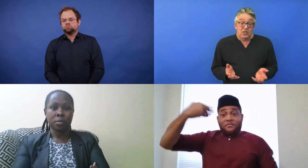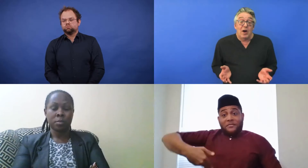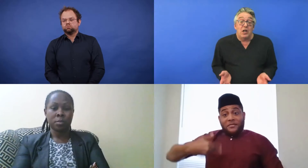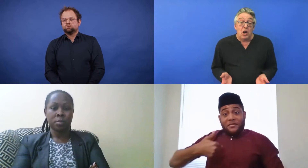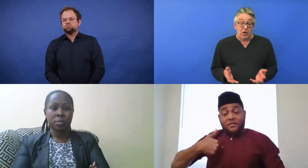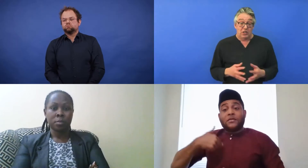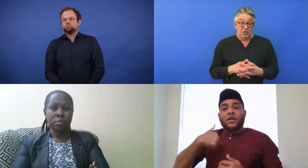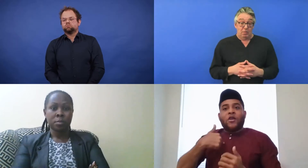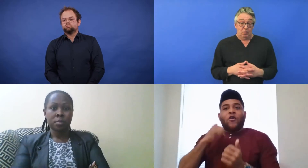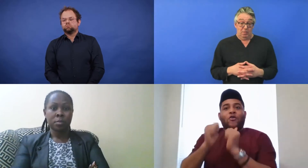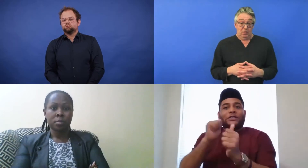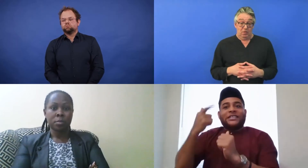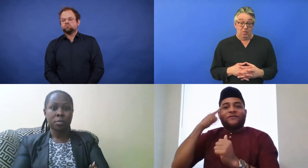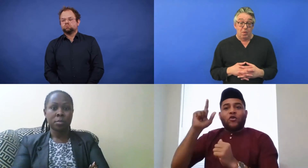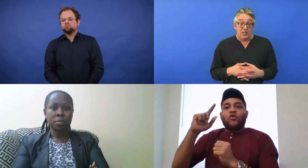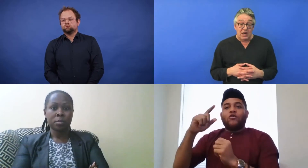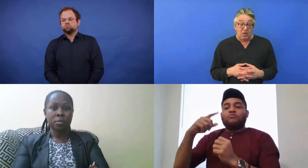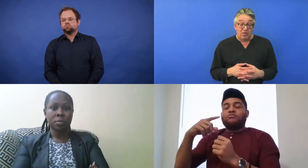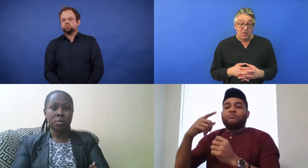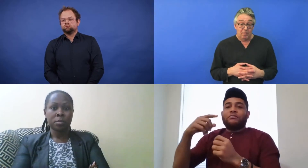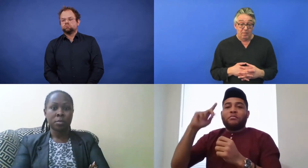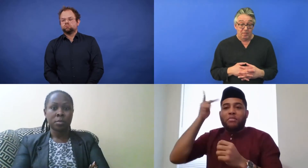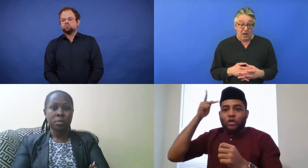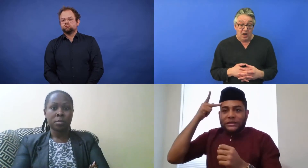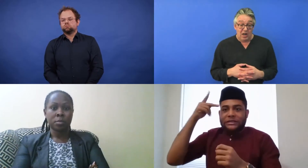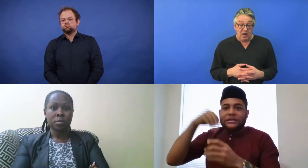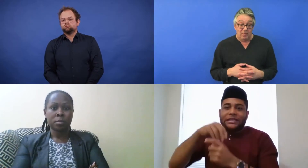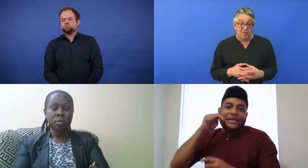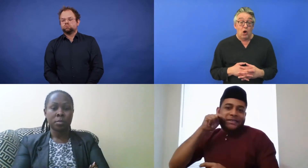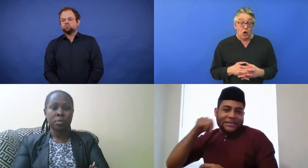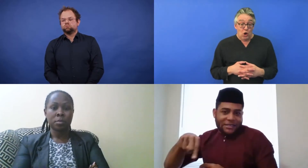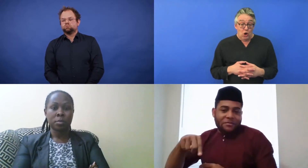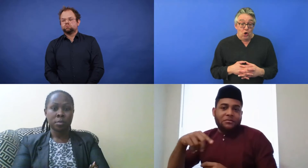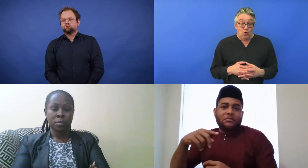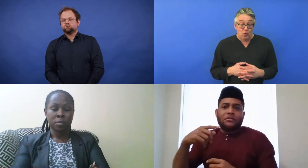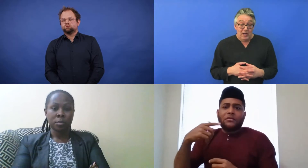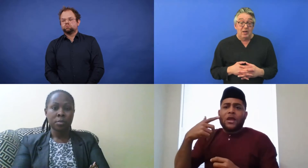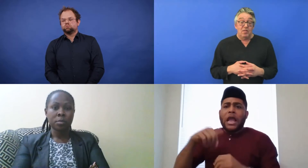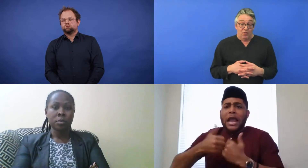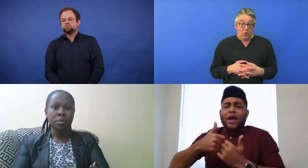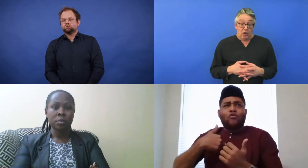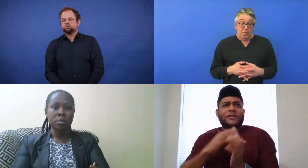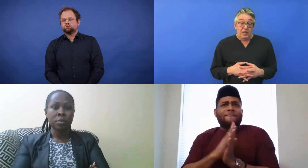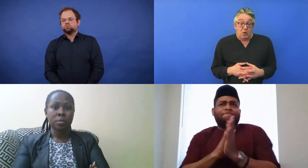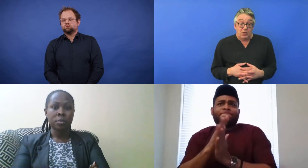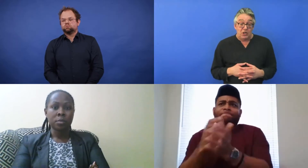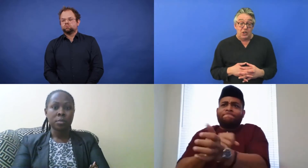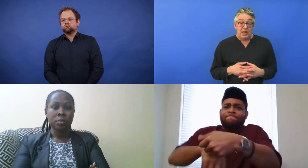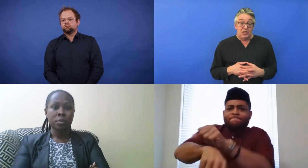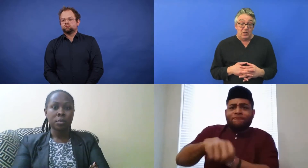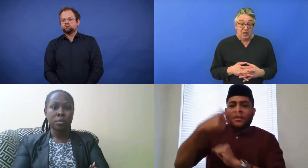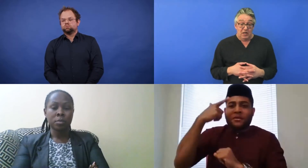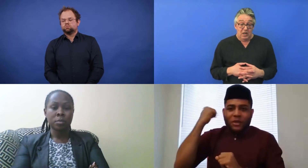desire to encourage disabled people. Myself, I have ran for a political position